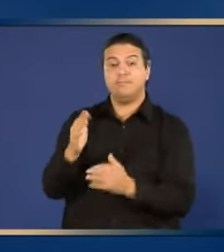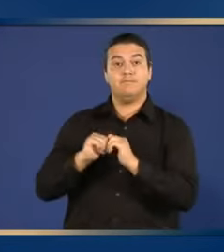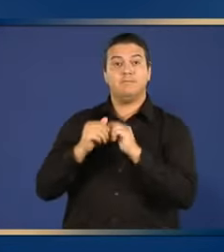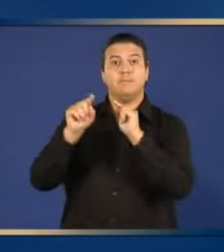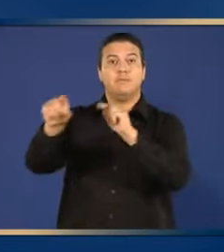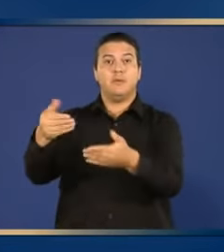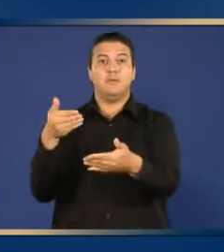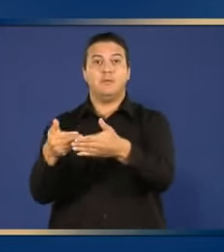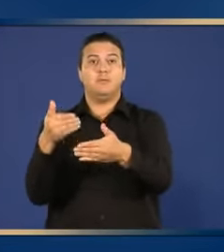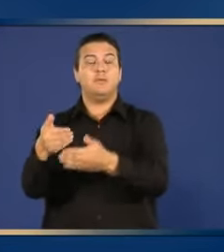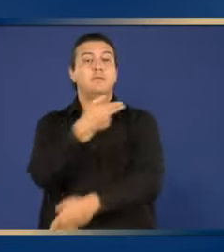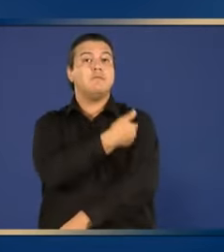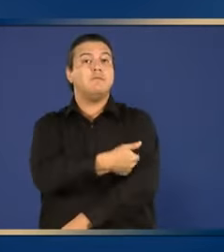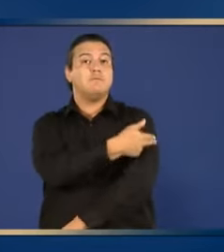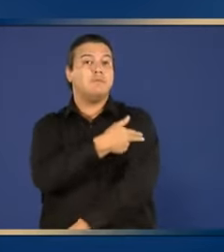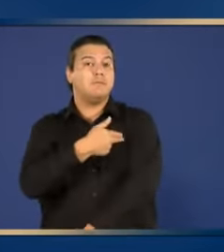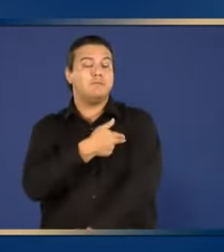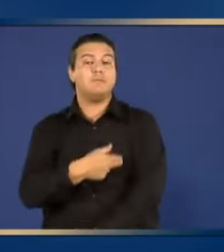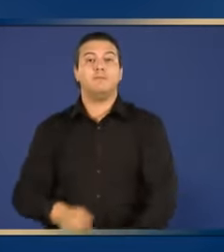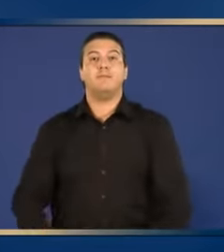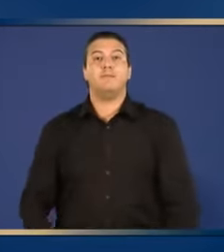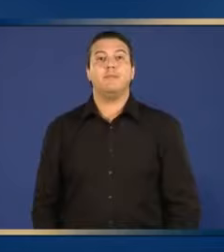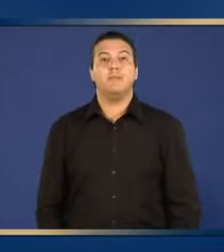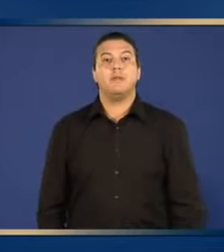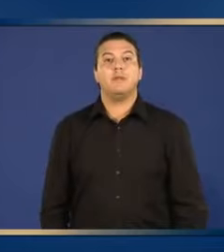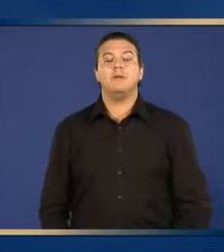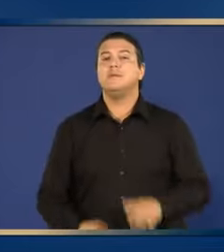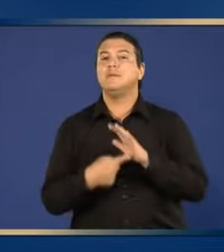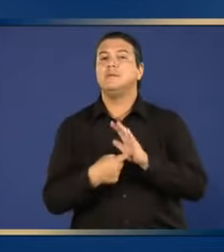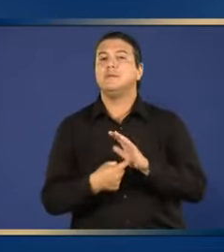Smallpox symptoms include high fever,